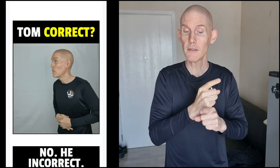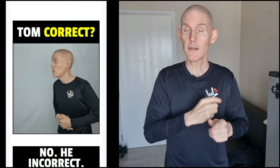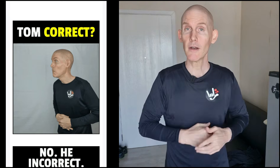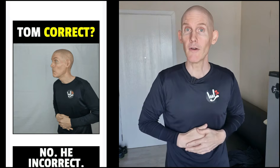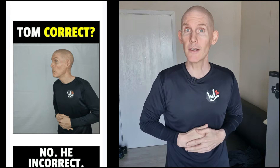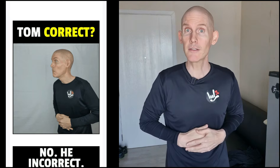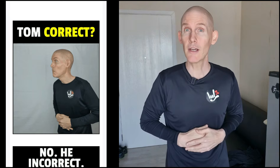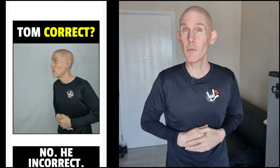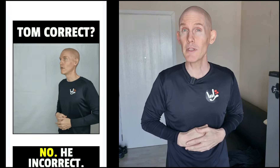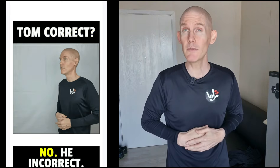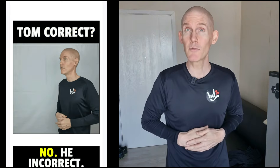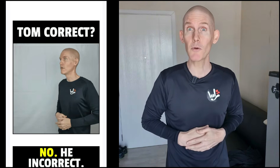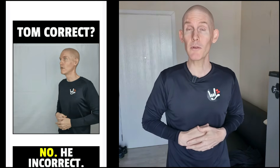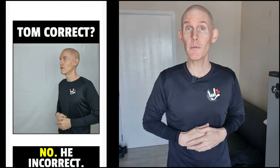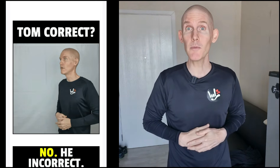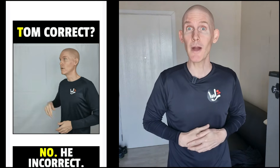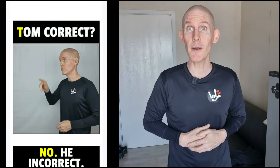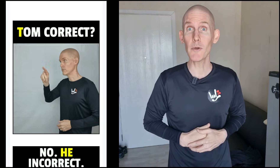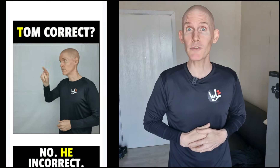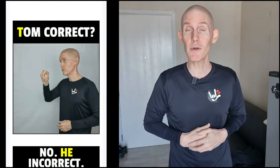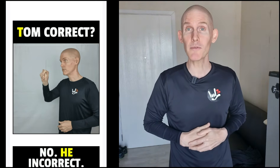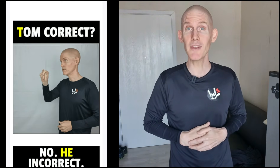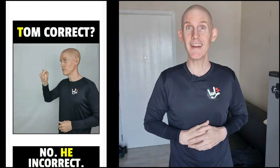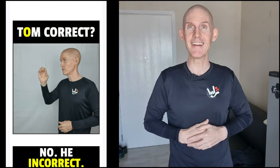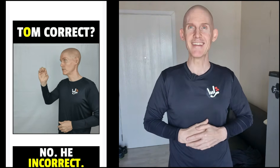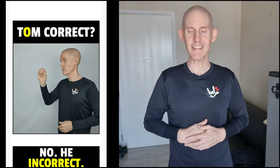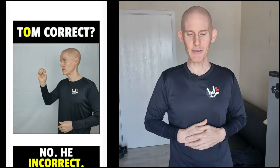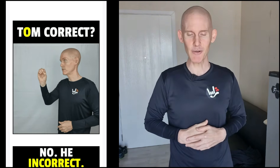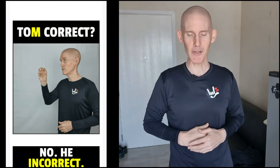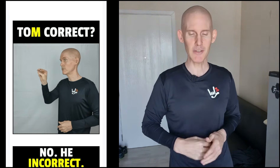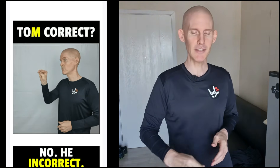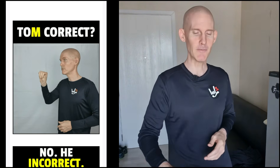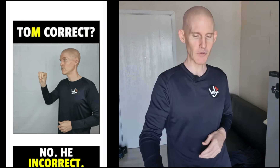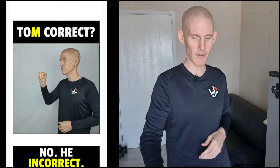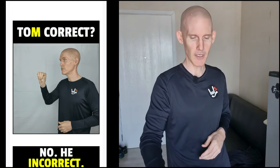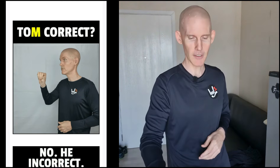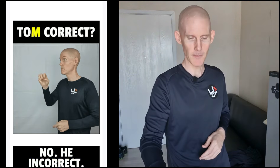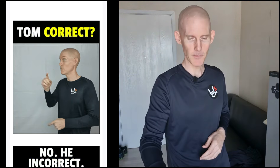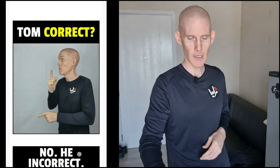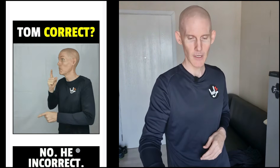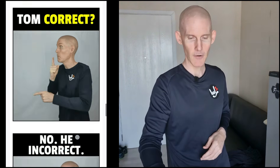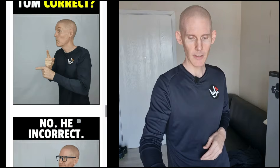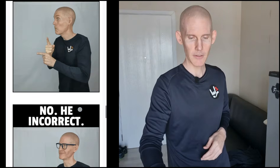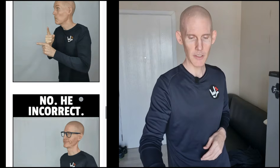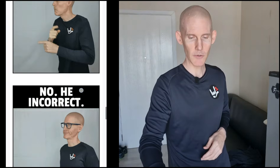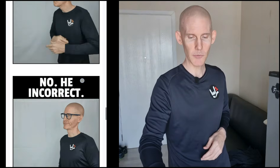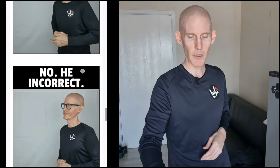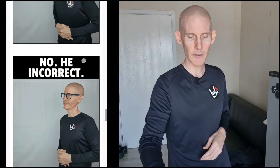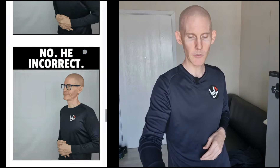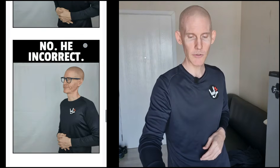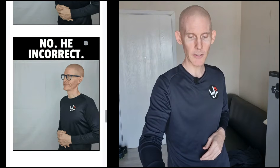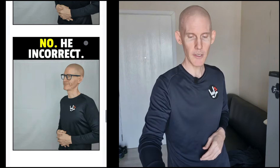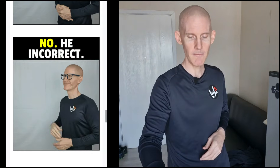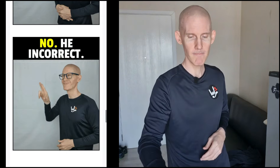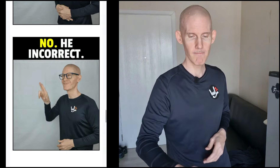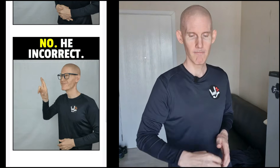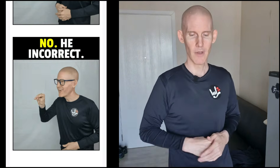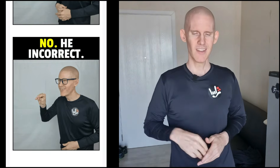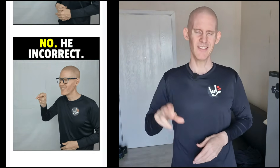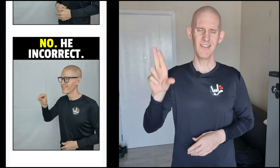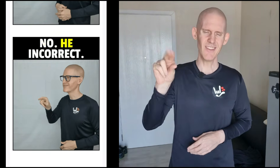correct? All right, see how I'm leaning forward a little bit? My eyebrows are up for that yes, no question? Right. All right, let's see the response from the